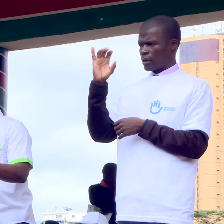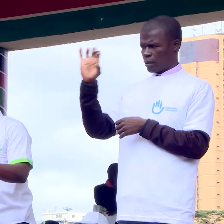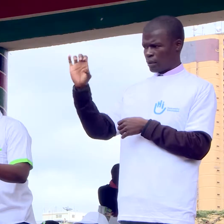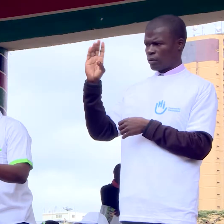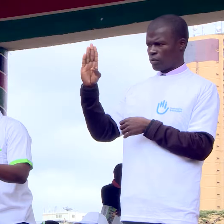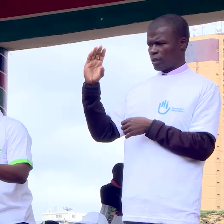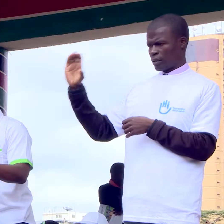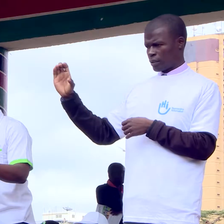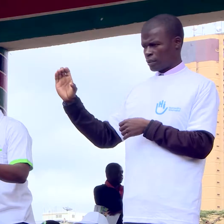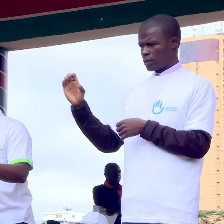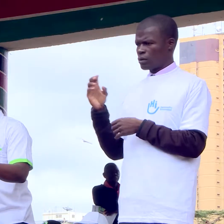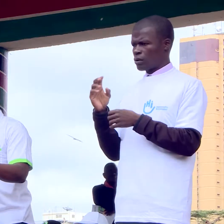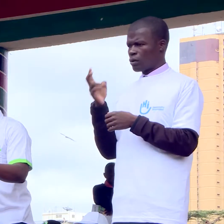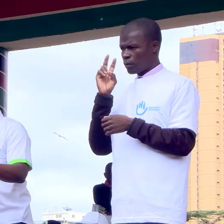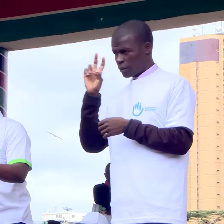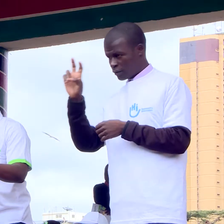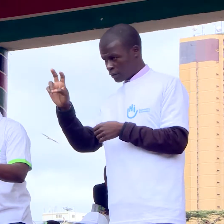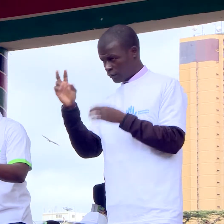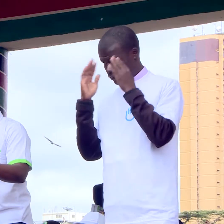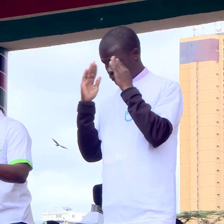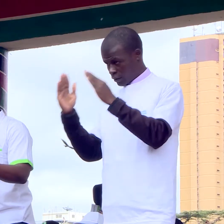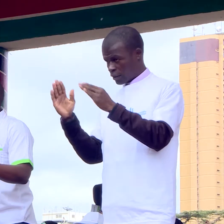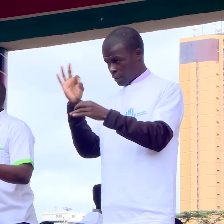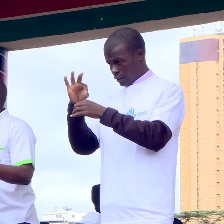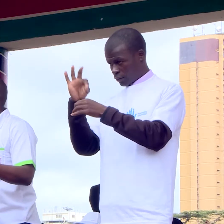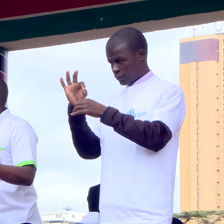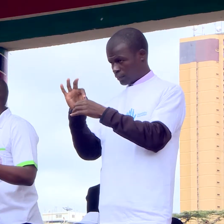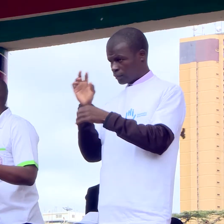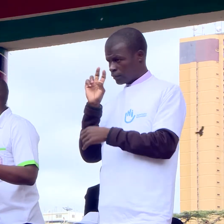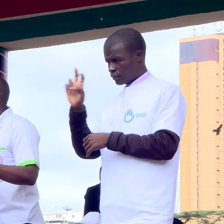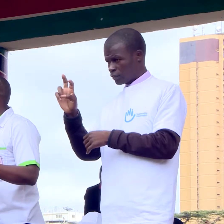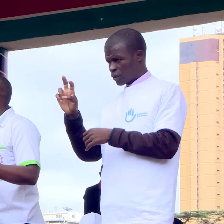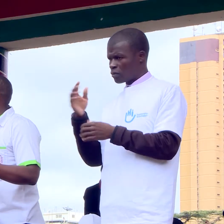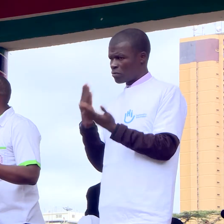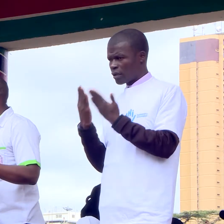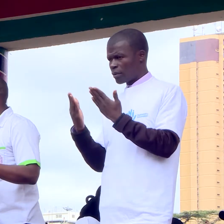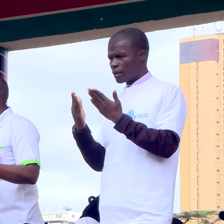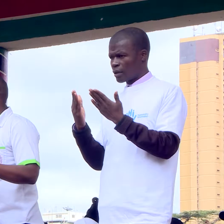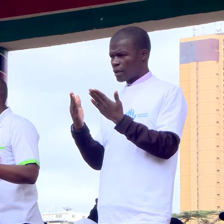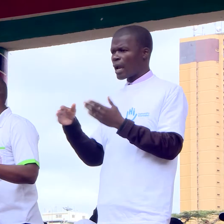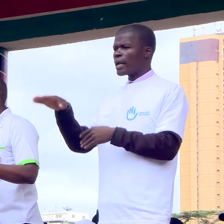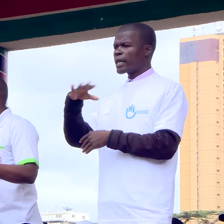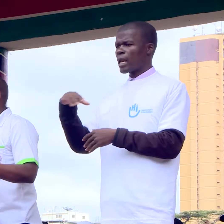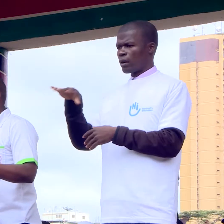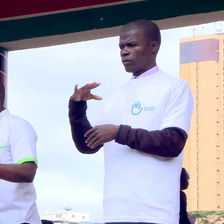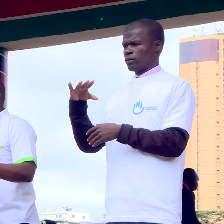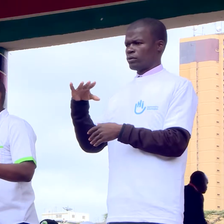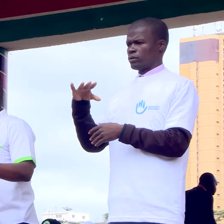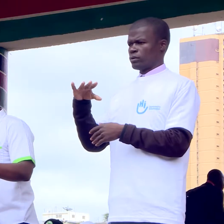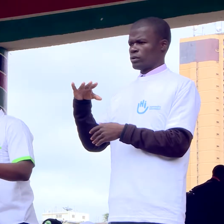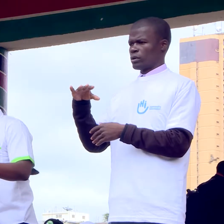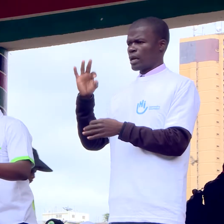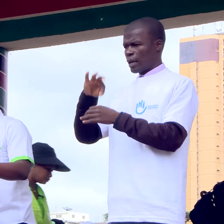election observation. Election observations, either by election or general election. This